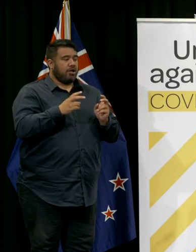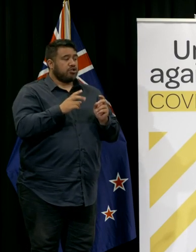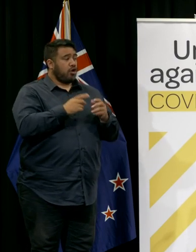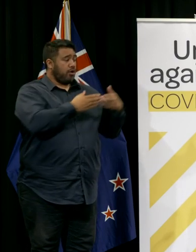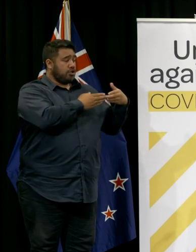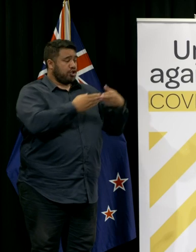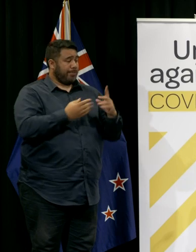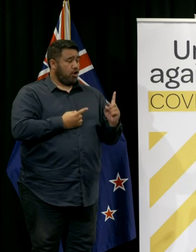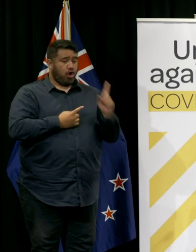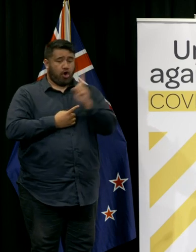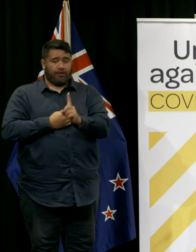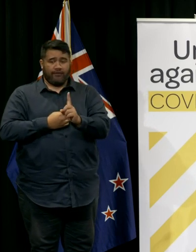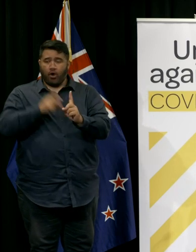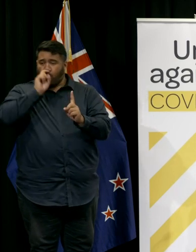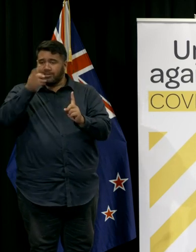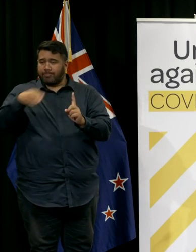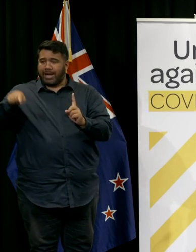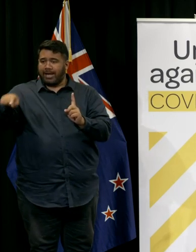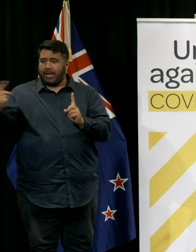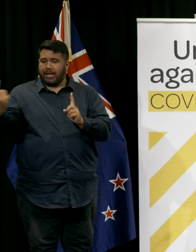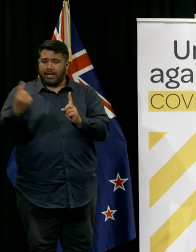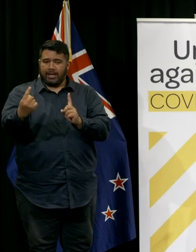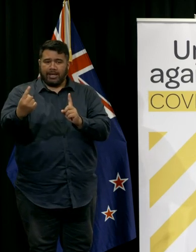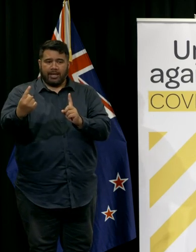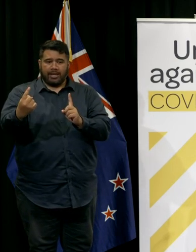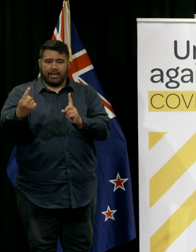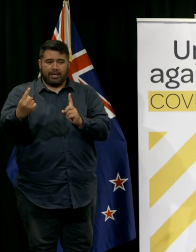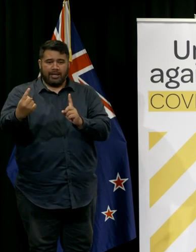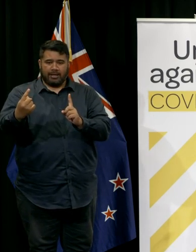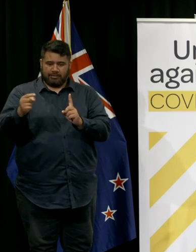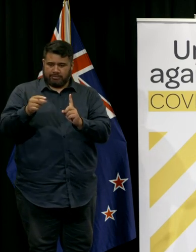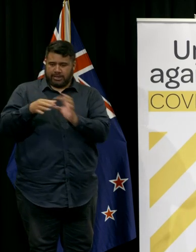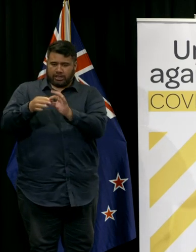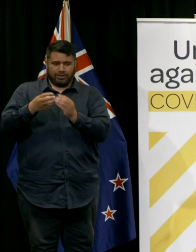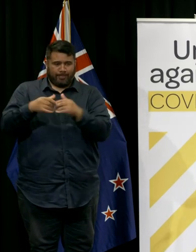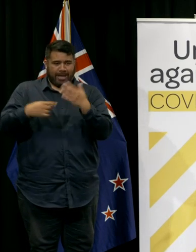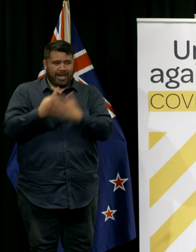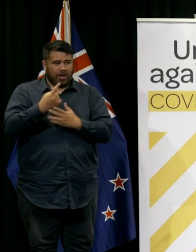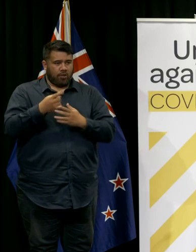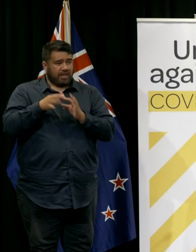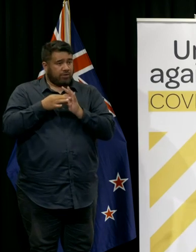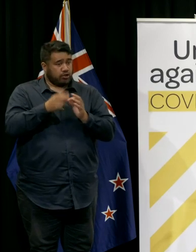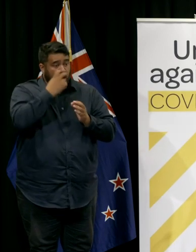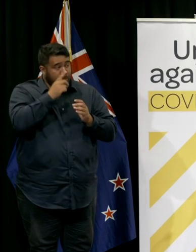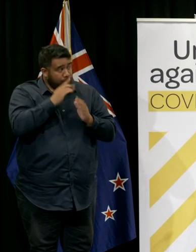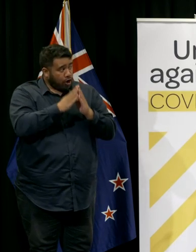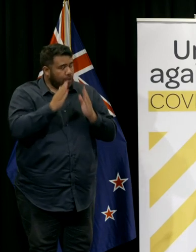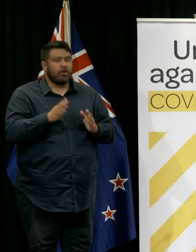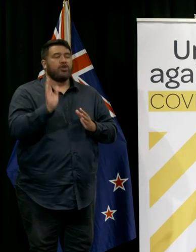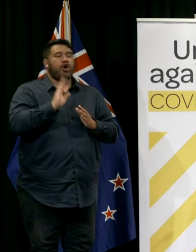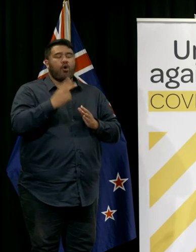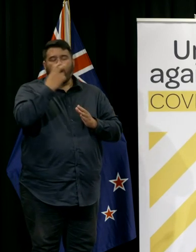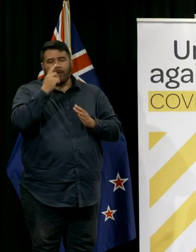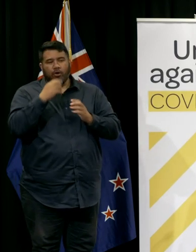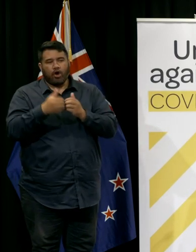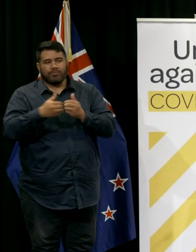Princess who then went to the rest home? No, the rest home's separate. The rest home is separate, yes. It could be community transmission. I'm sorry, we have